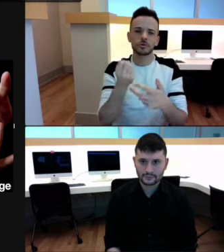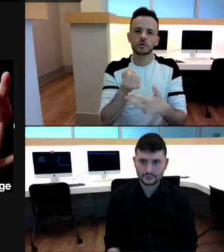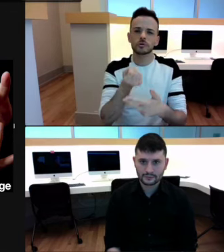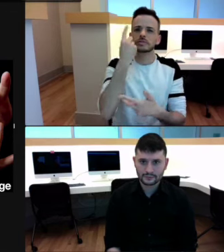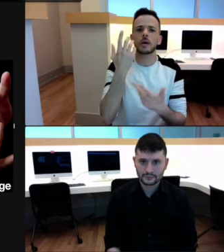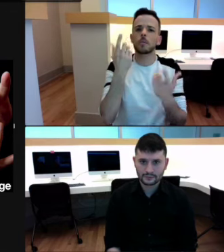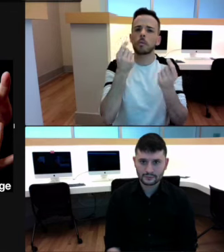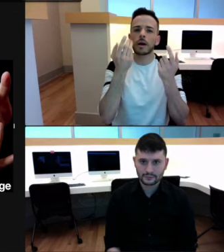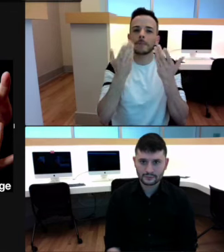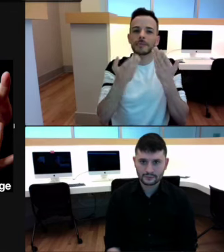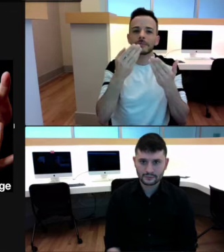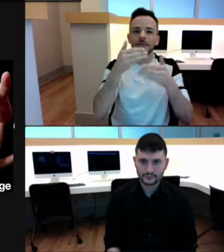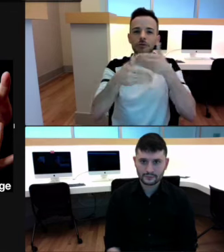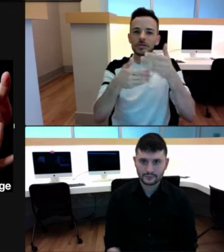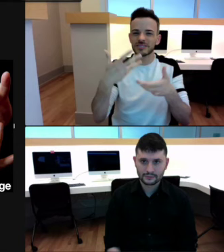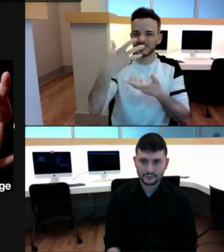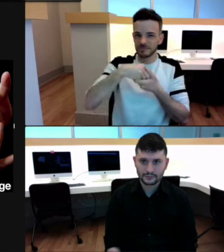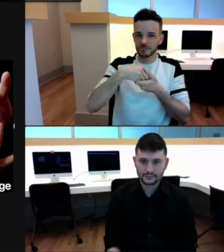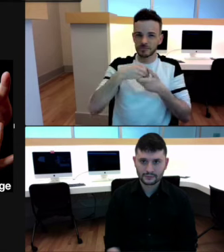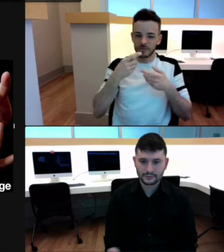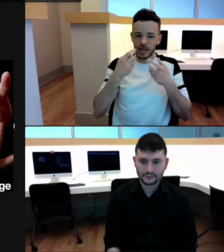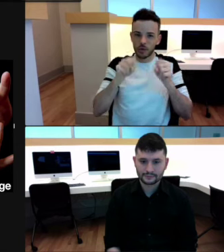So our hypothesis